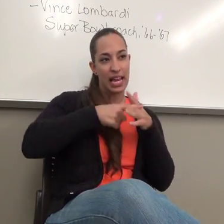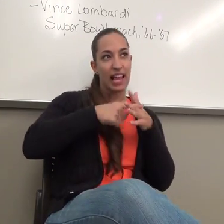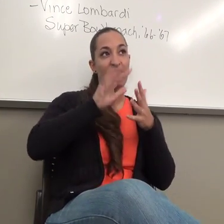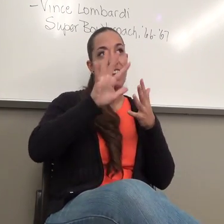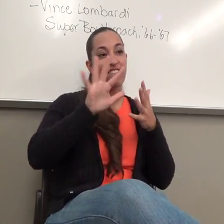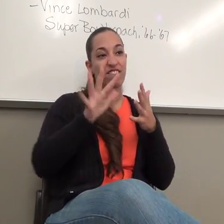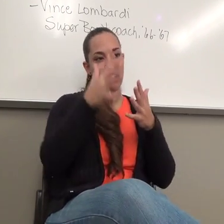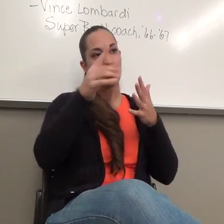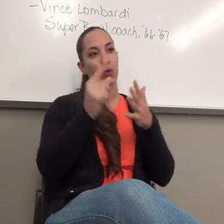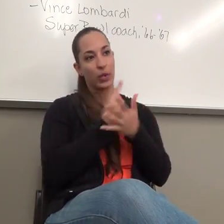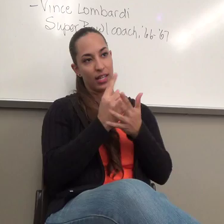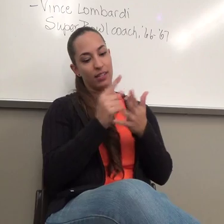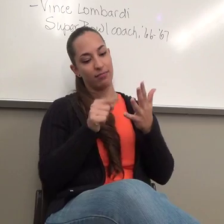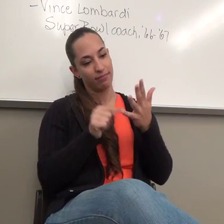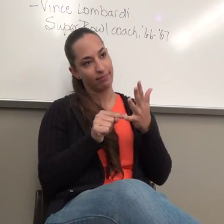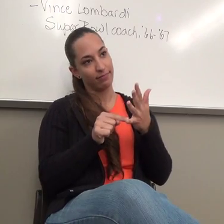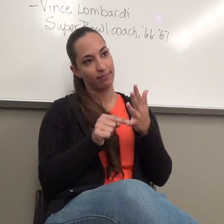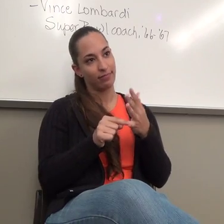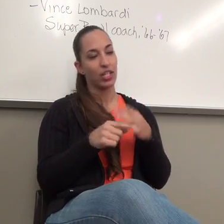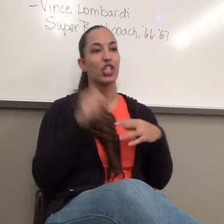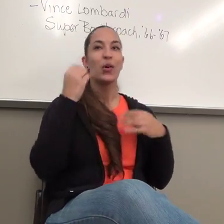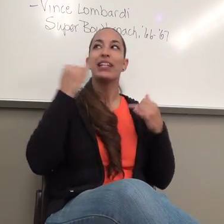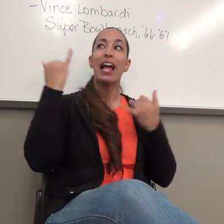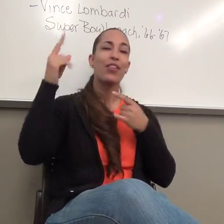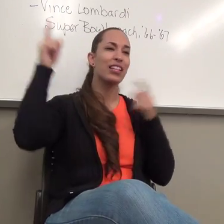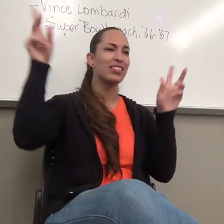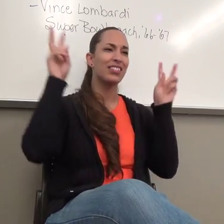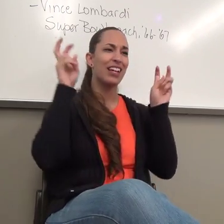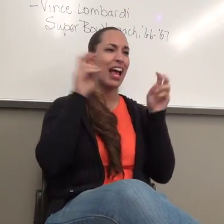Now, we need to get off of this housekeeping stuff. There's all this housekeeping stuff.